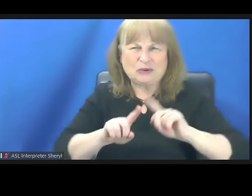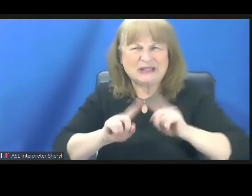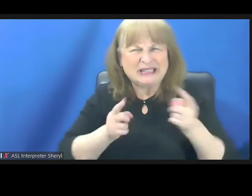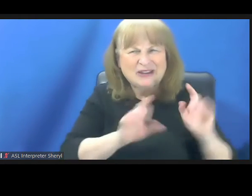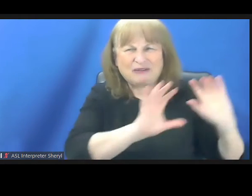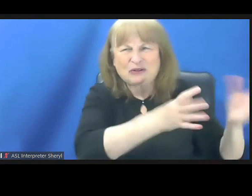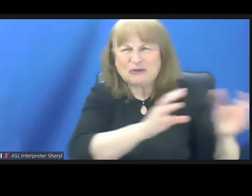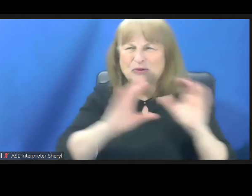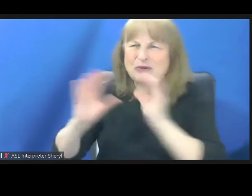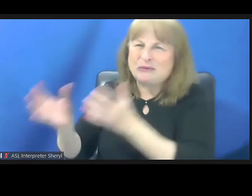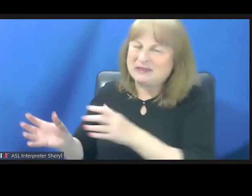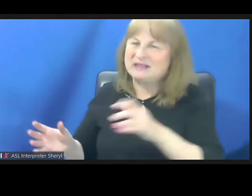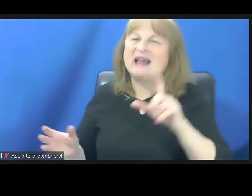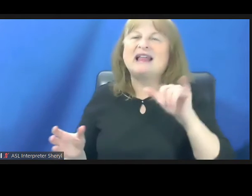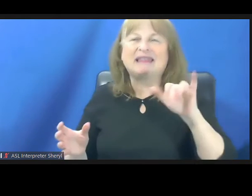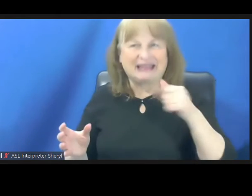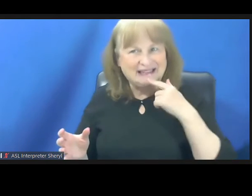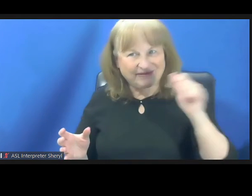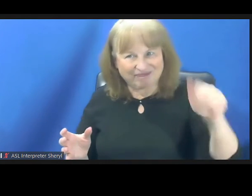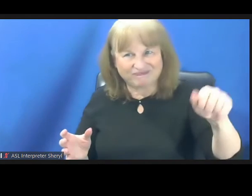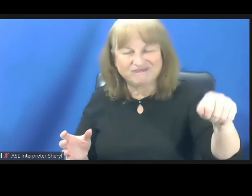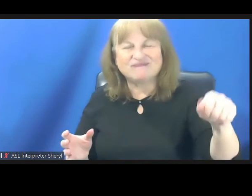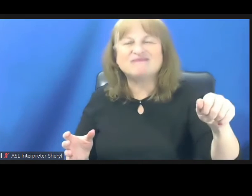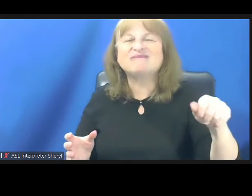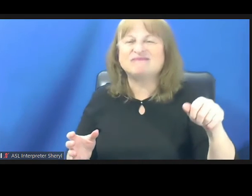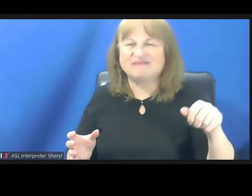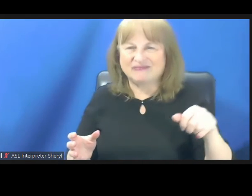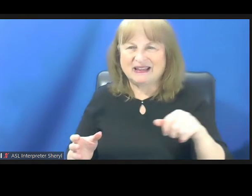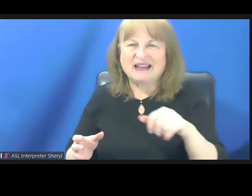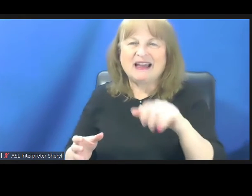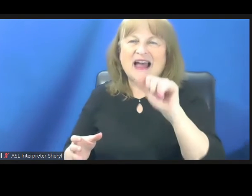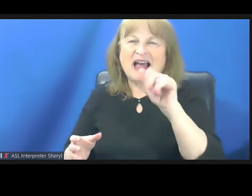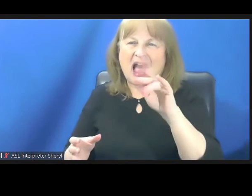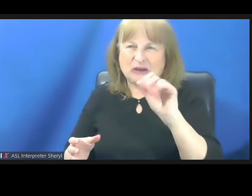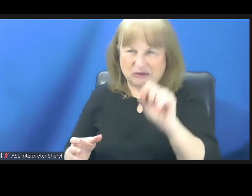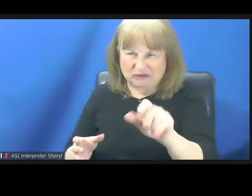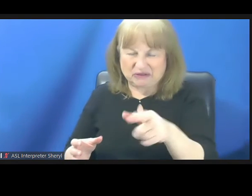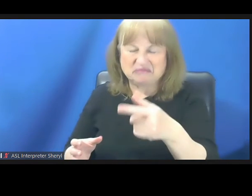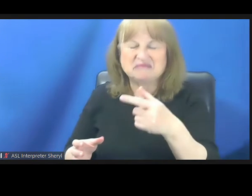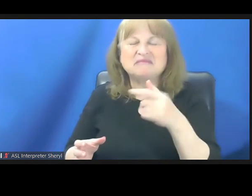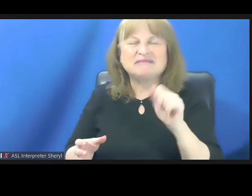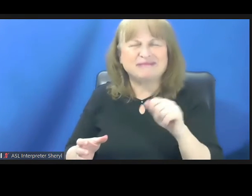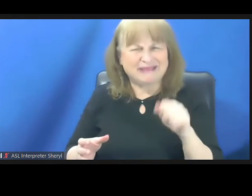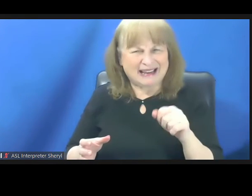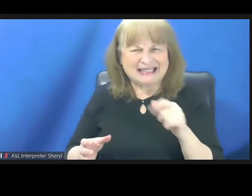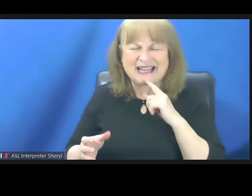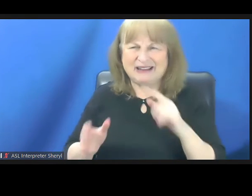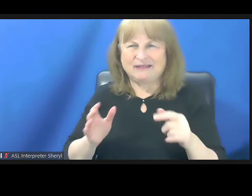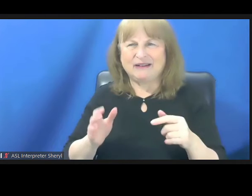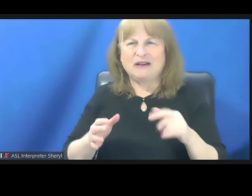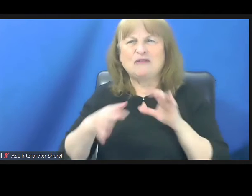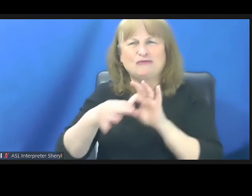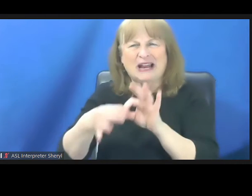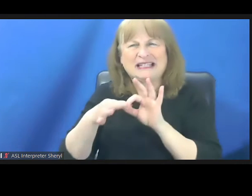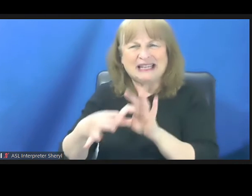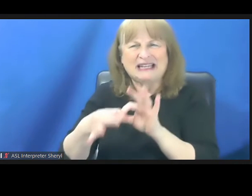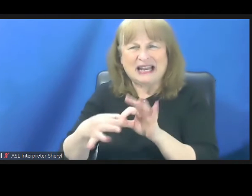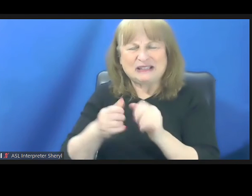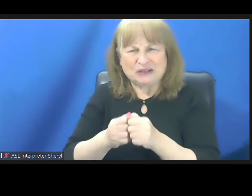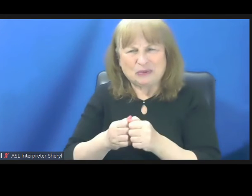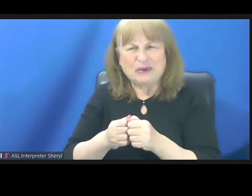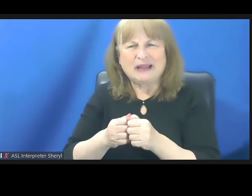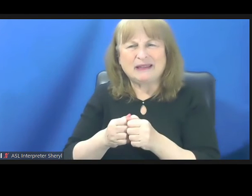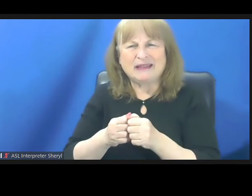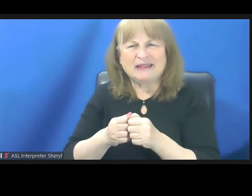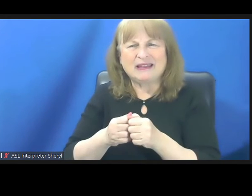Yeah, they're very different. As painters. And so it is, it resonates a little bit with the